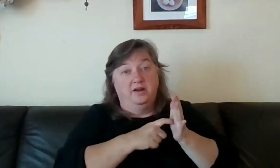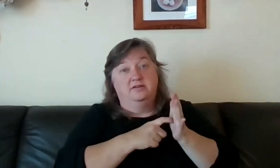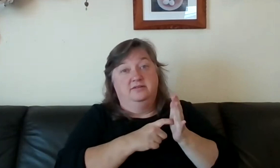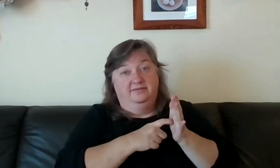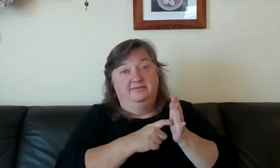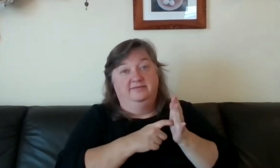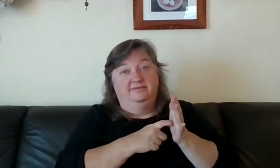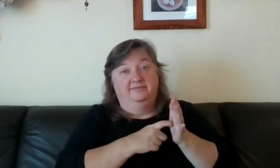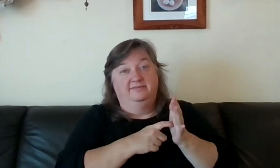Required.